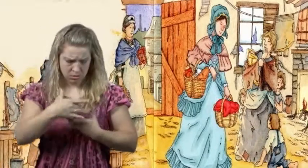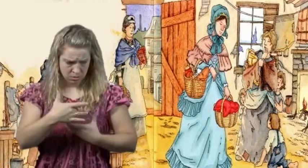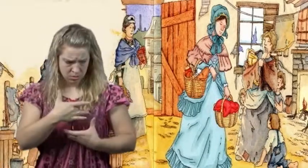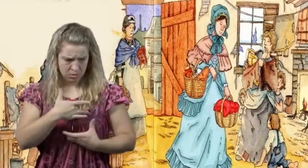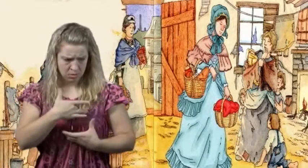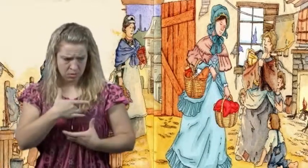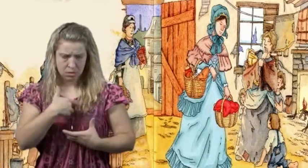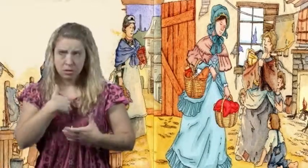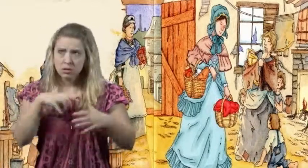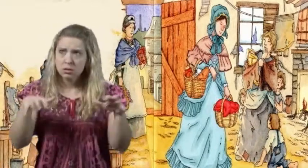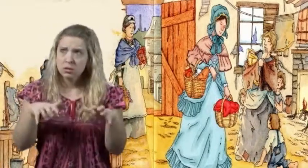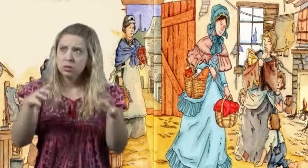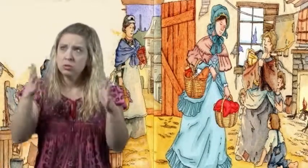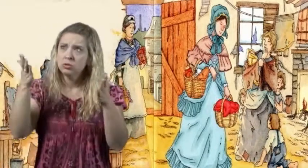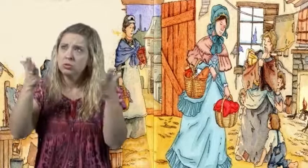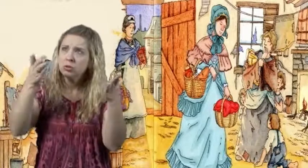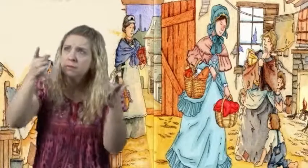hospital, to be a nurse.